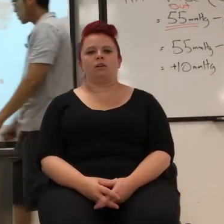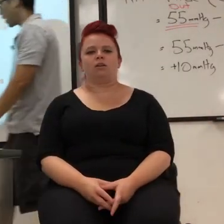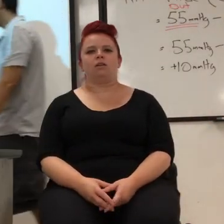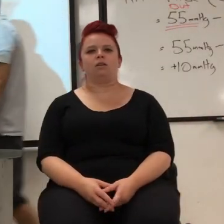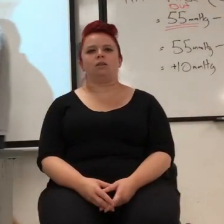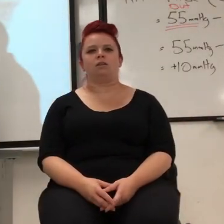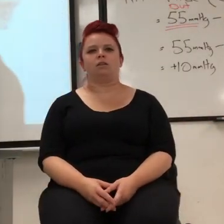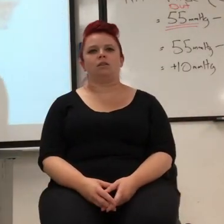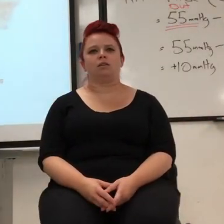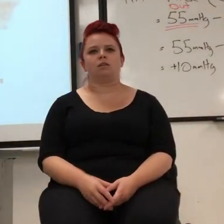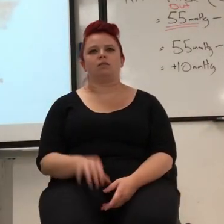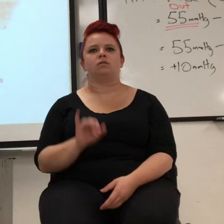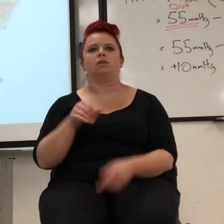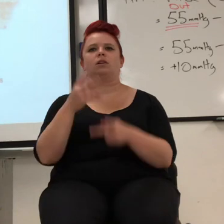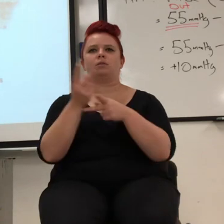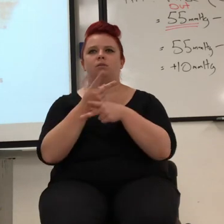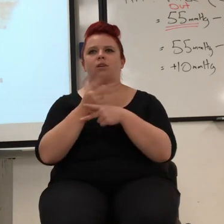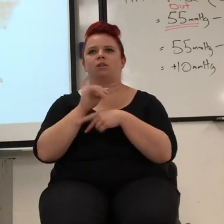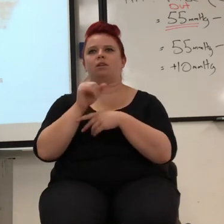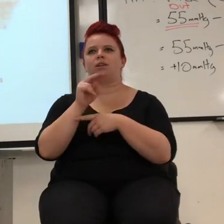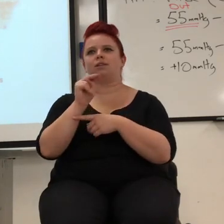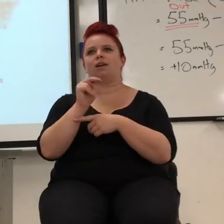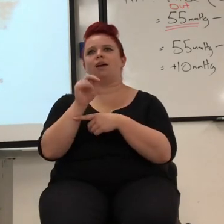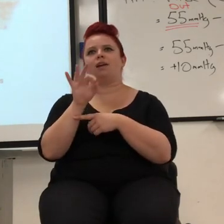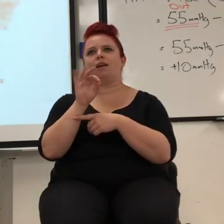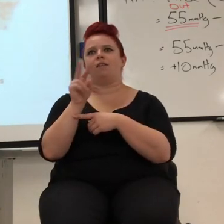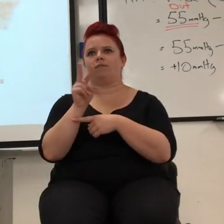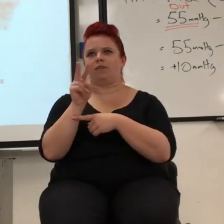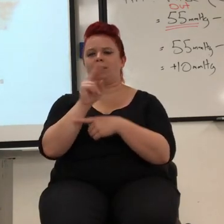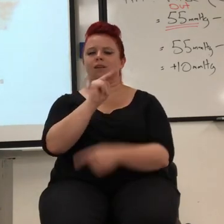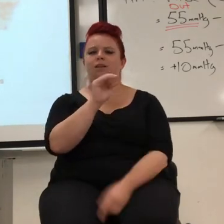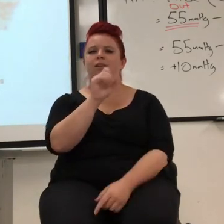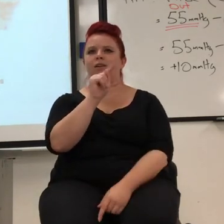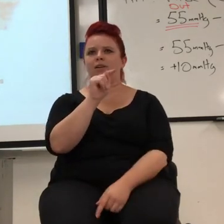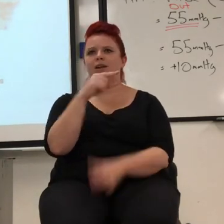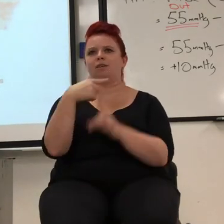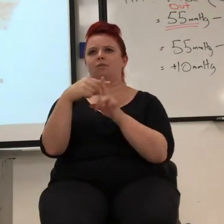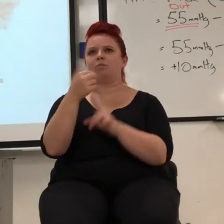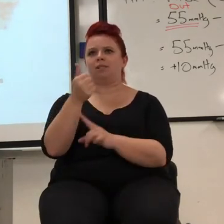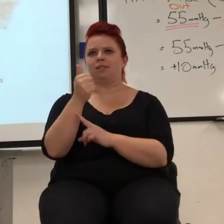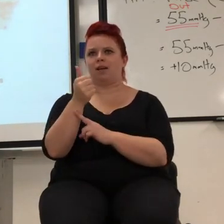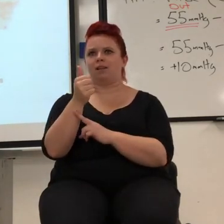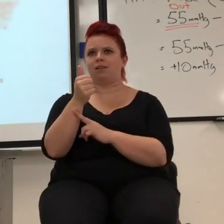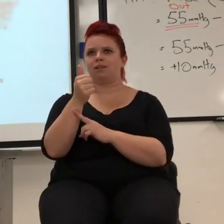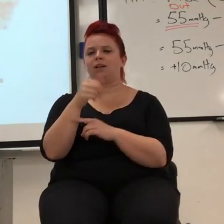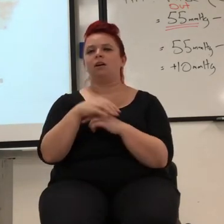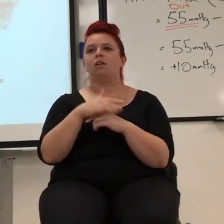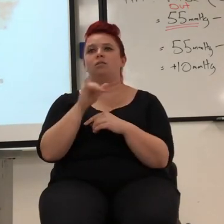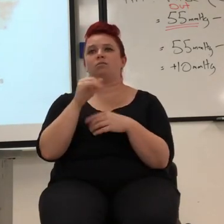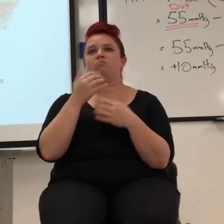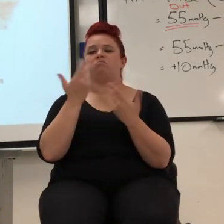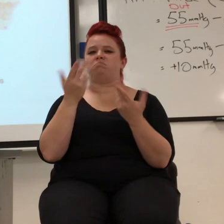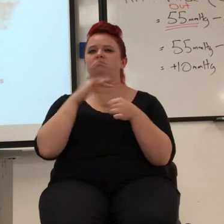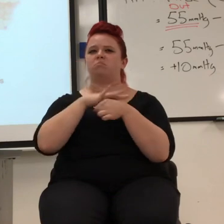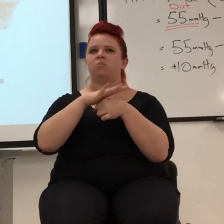So that's what's calculated there. That's the NFP, that's the net plus 10. So that's enough to get us enough communal clearance there.